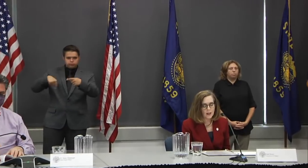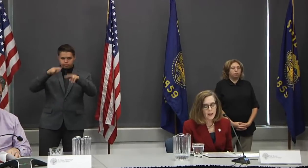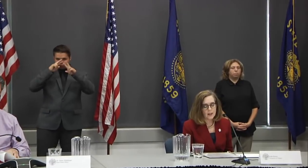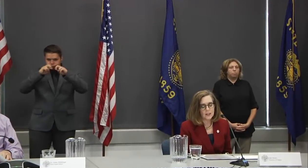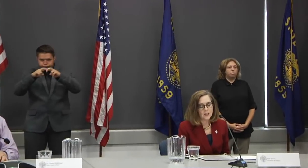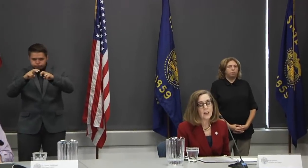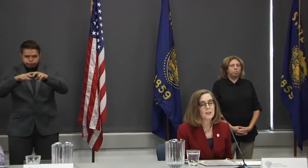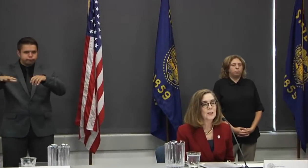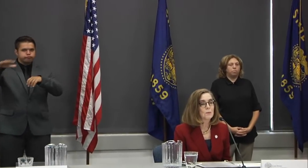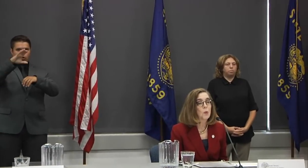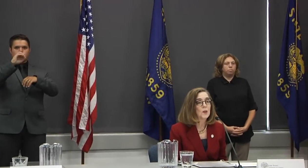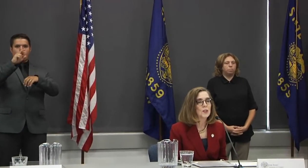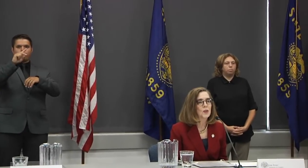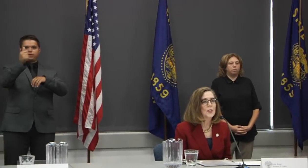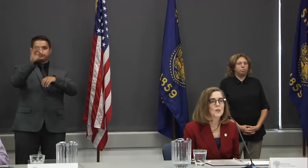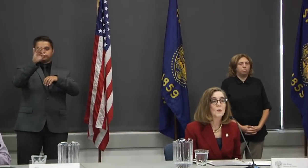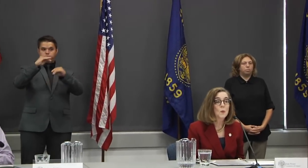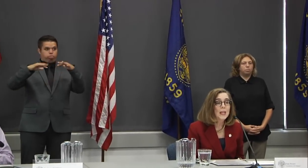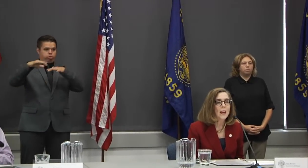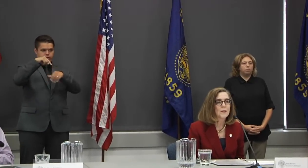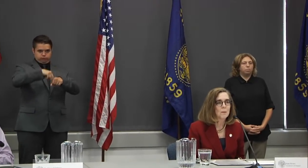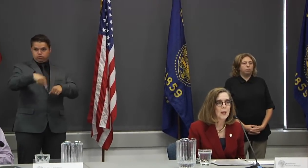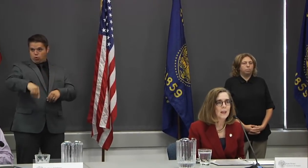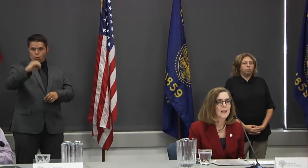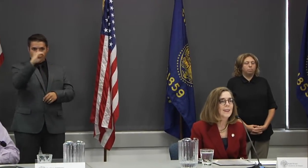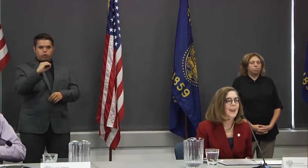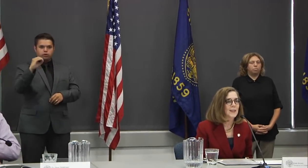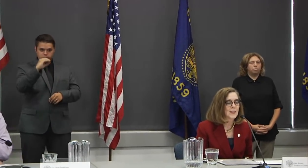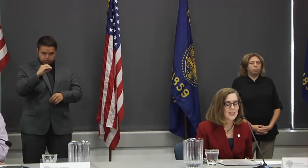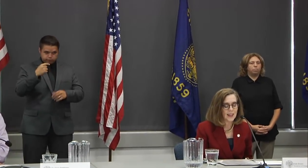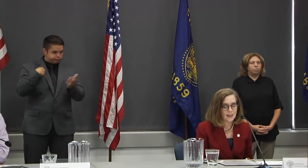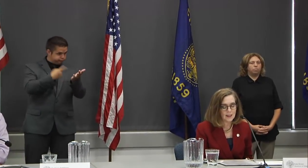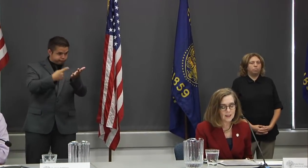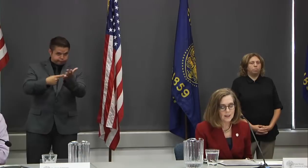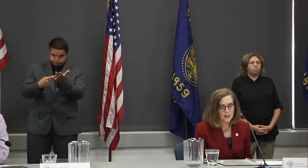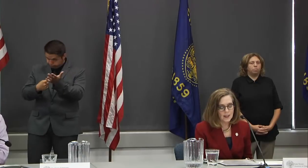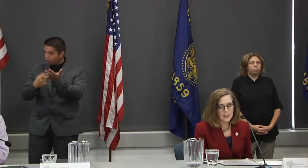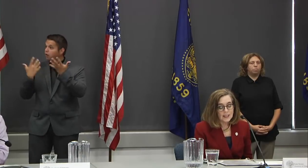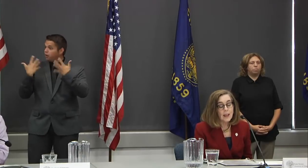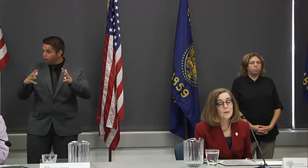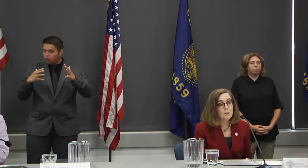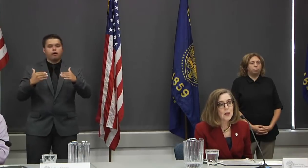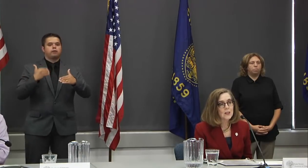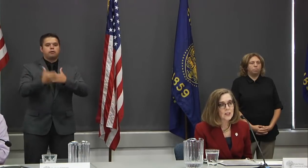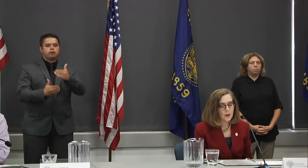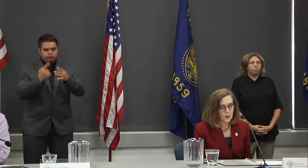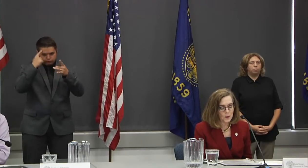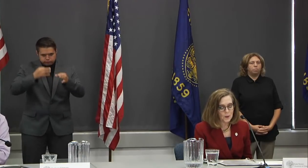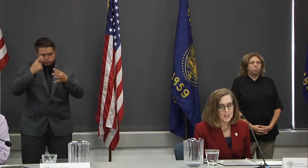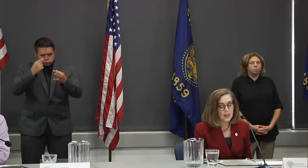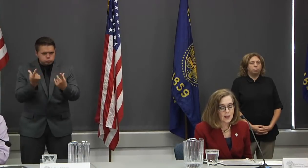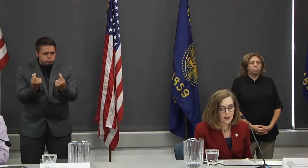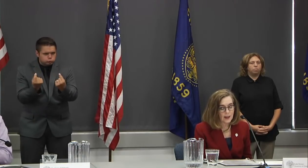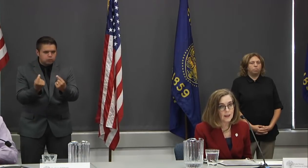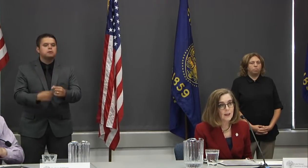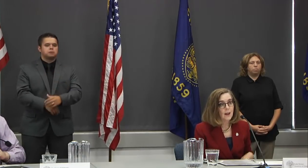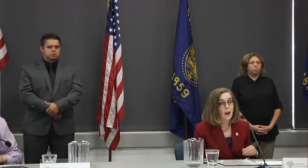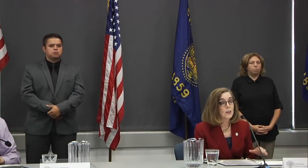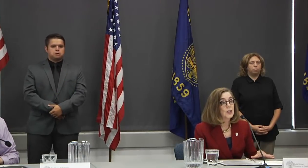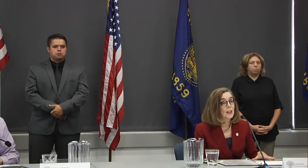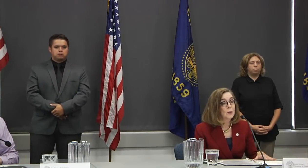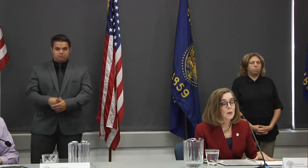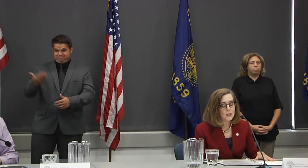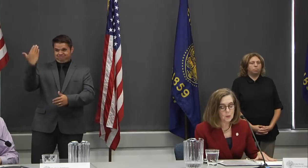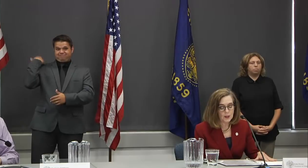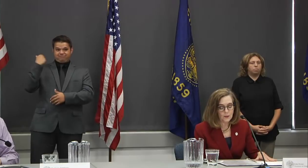Oregon and discuss an important choice we have to make as a state. 7 months ago today,